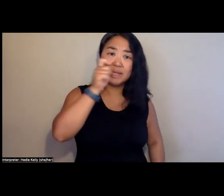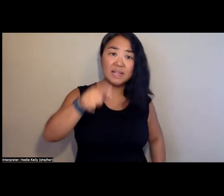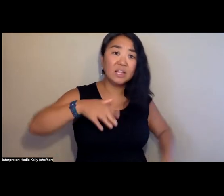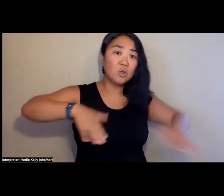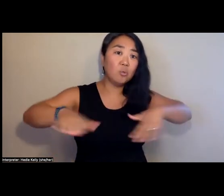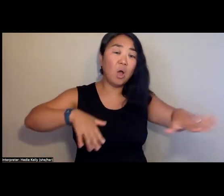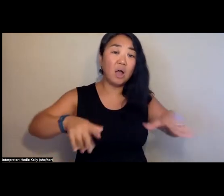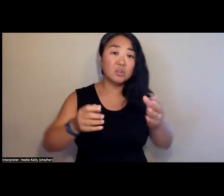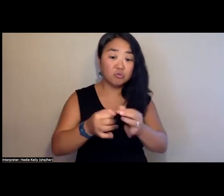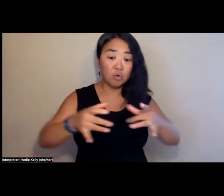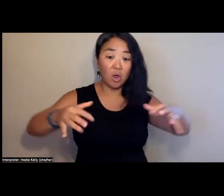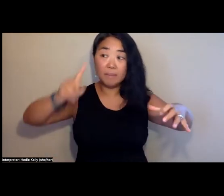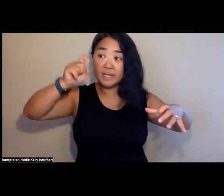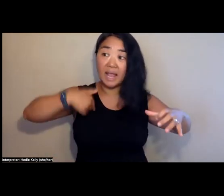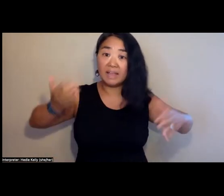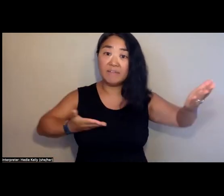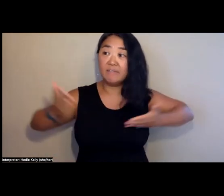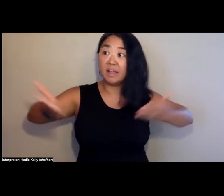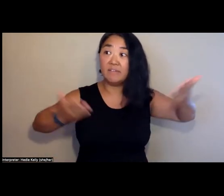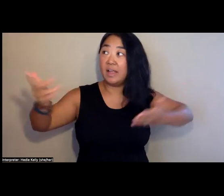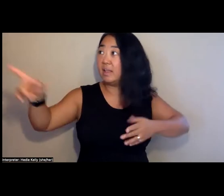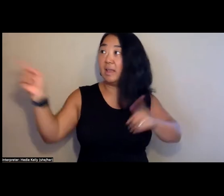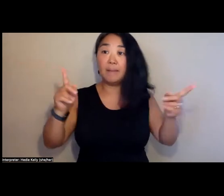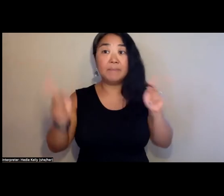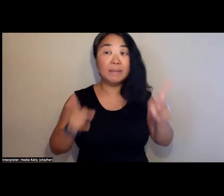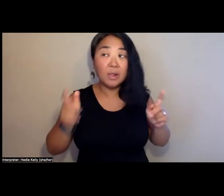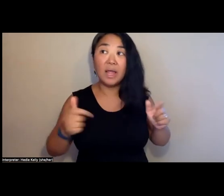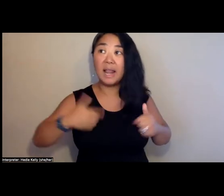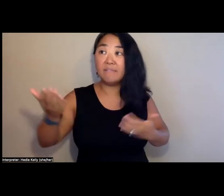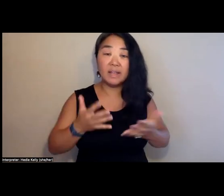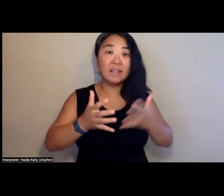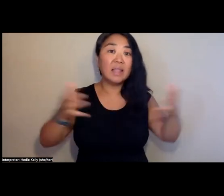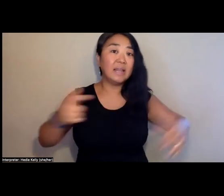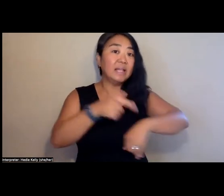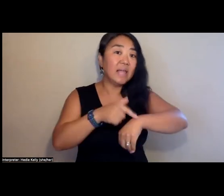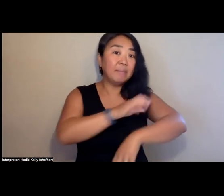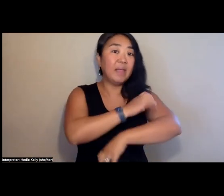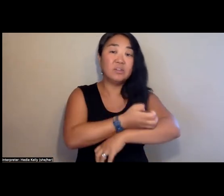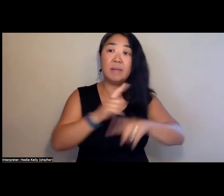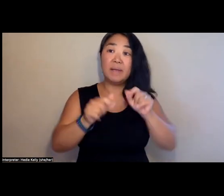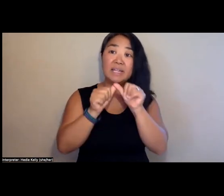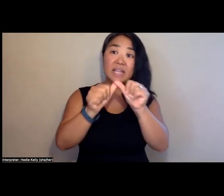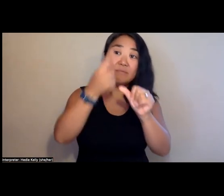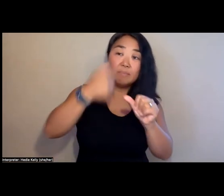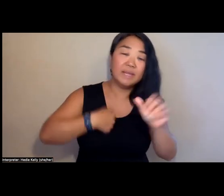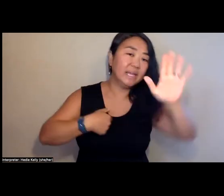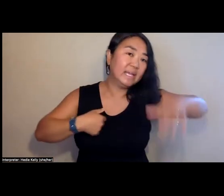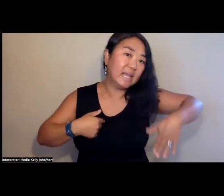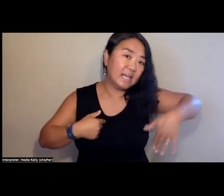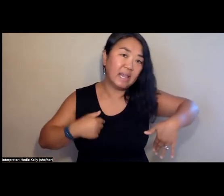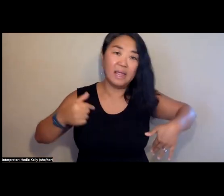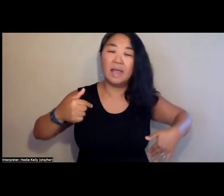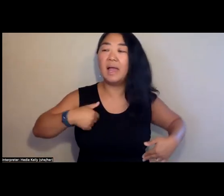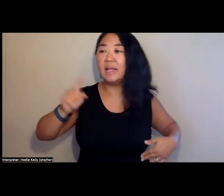have invited people into it and put a lot of time and energy into it. It is definitely not a sustainable thing for me yet. So I have to sort of